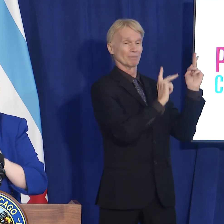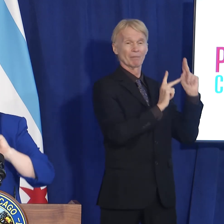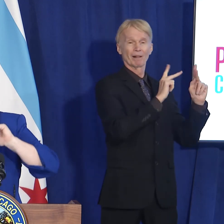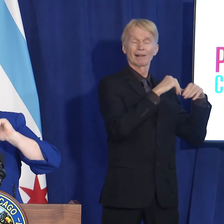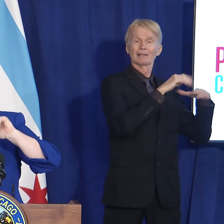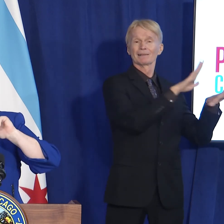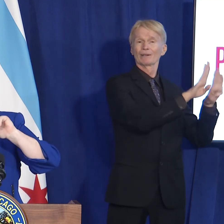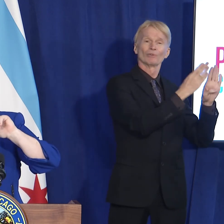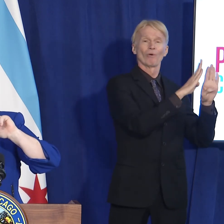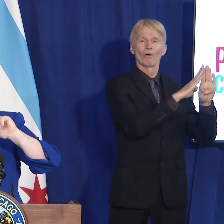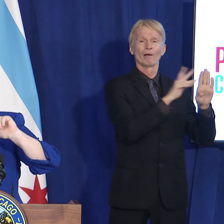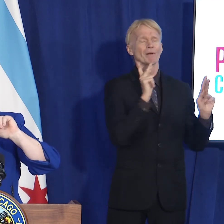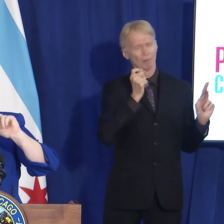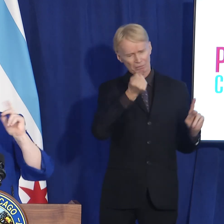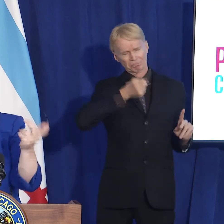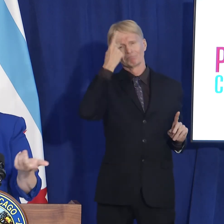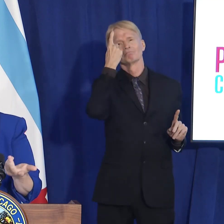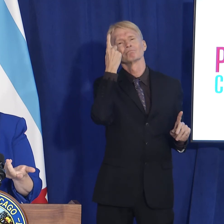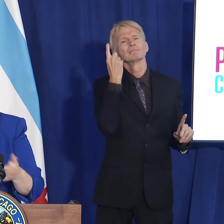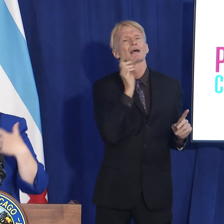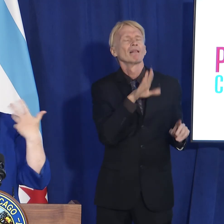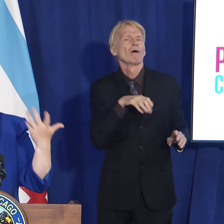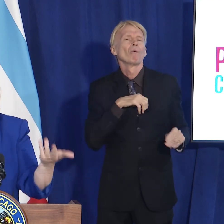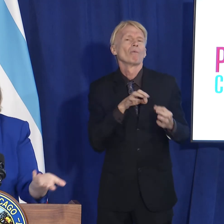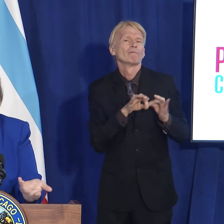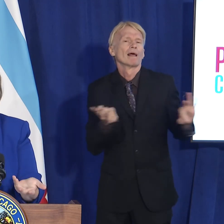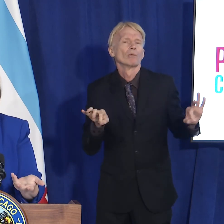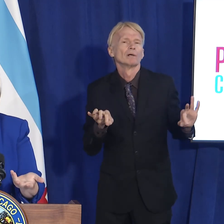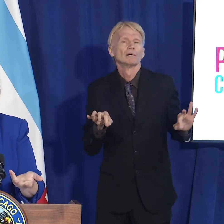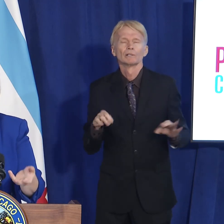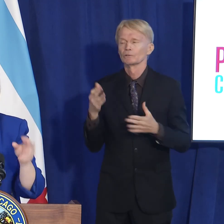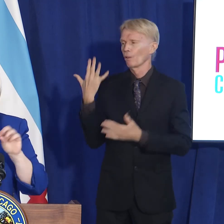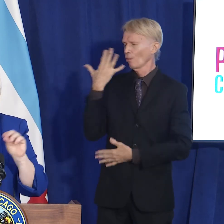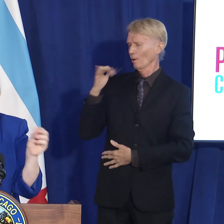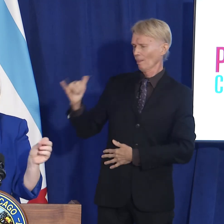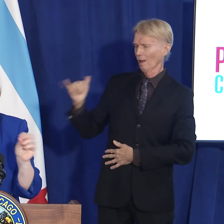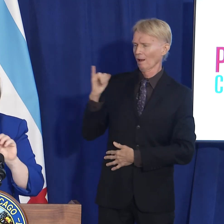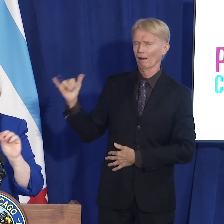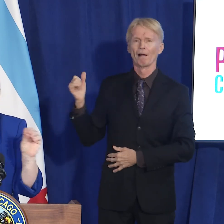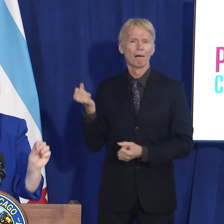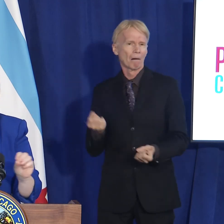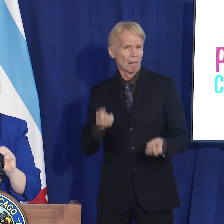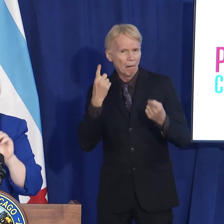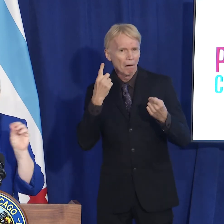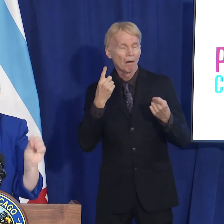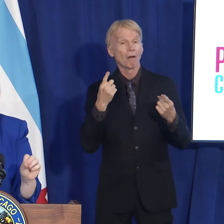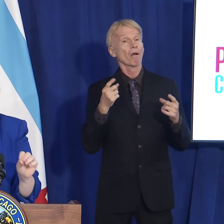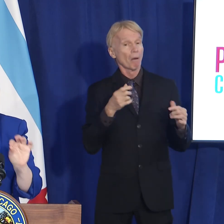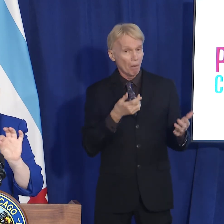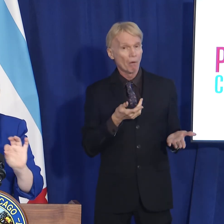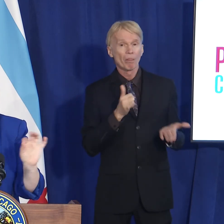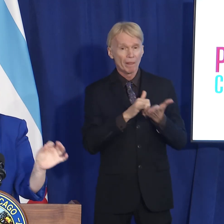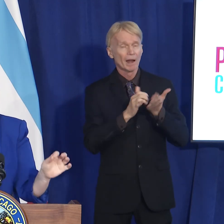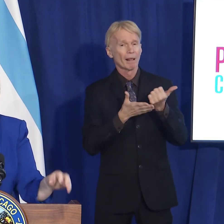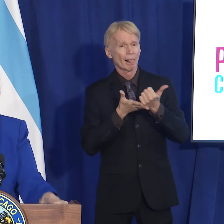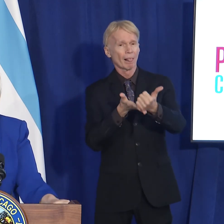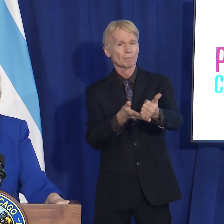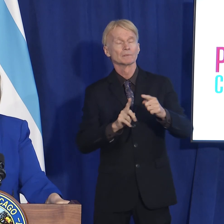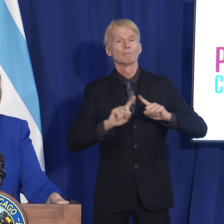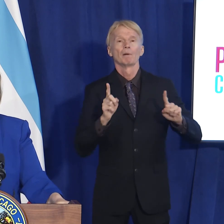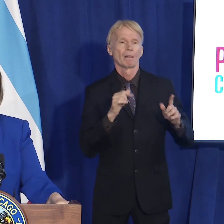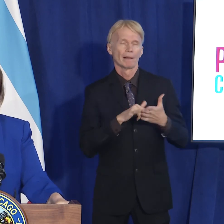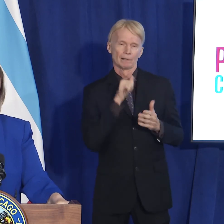native language, or with someone who looks like them or is from their community. That also, is not a surprise, but I think has